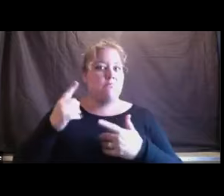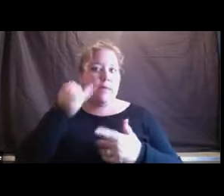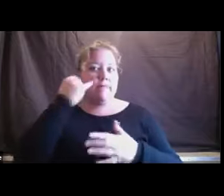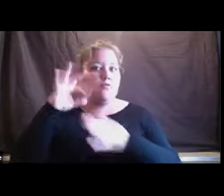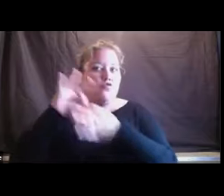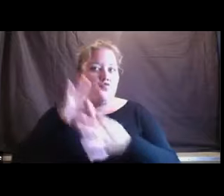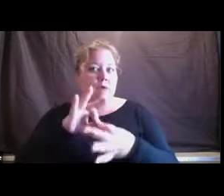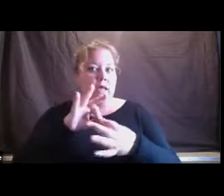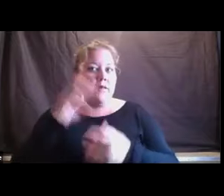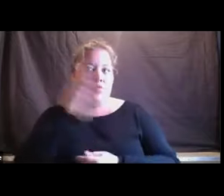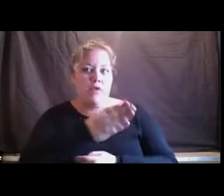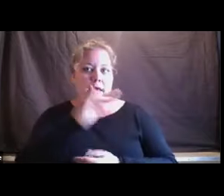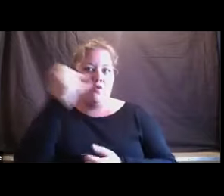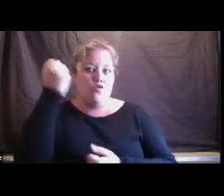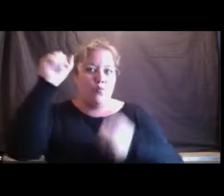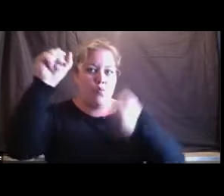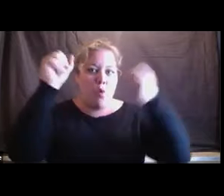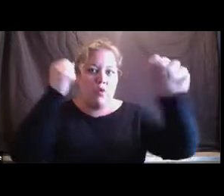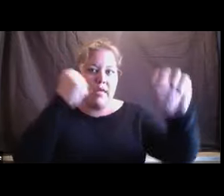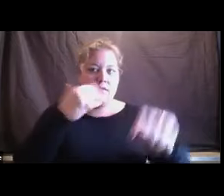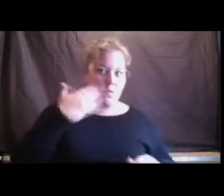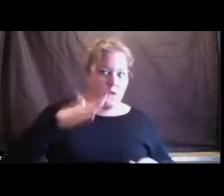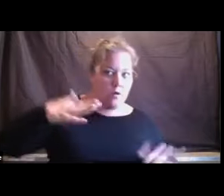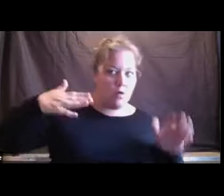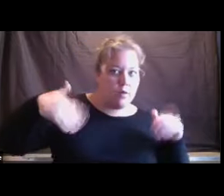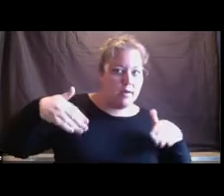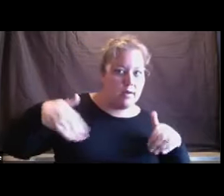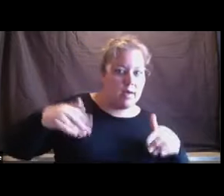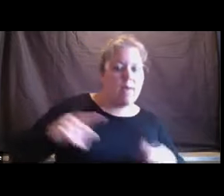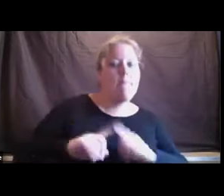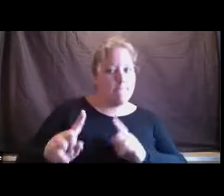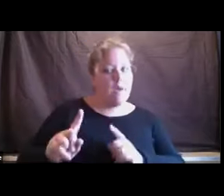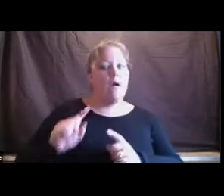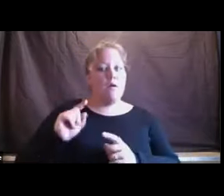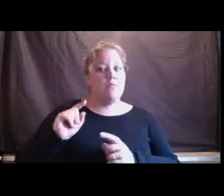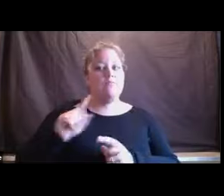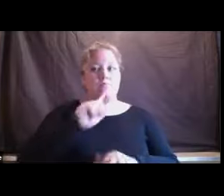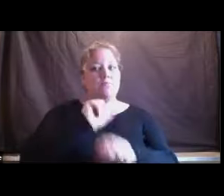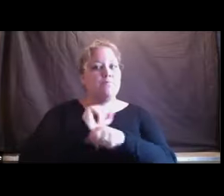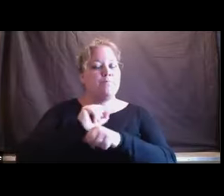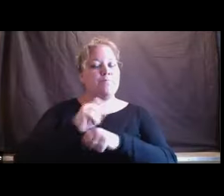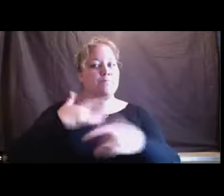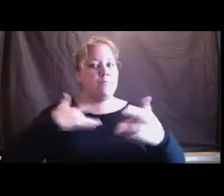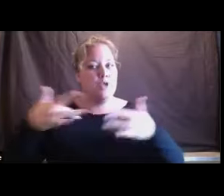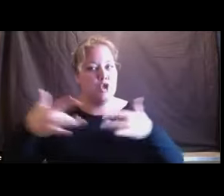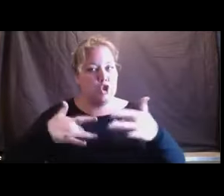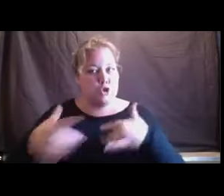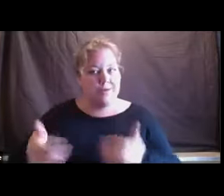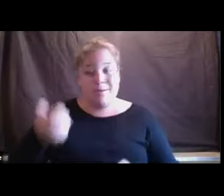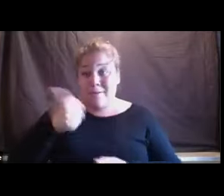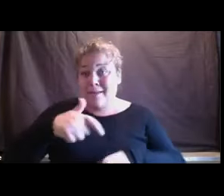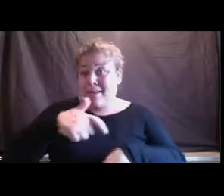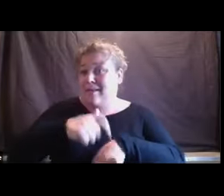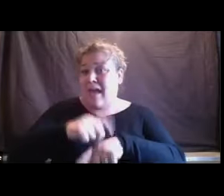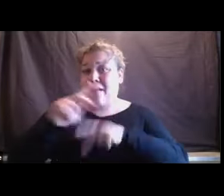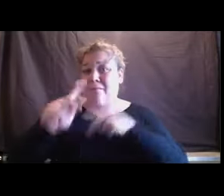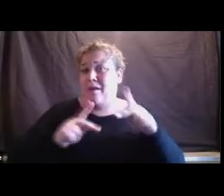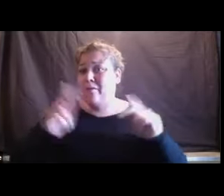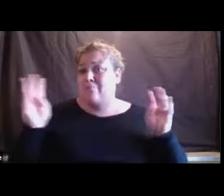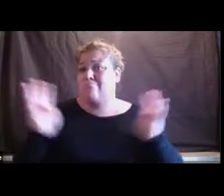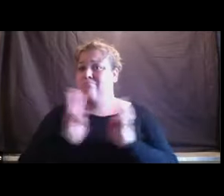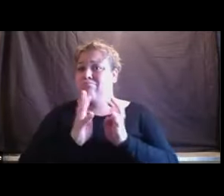one of the protests, but again, it is concerning to us anytime we see individuals that are